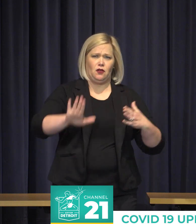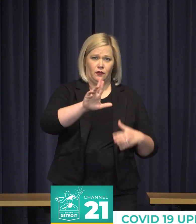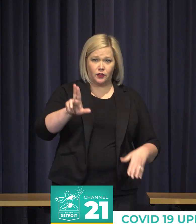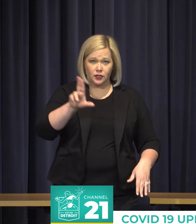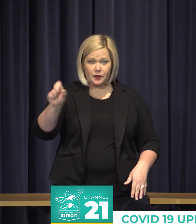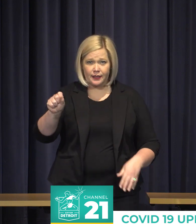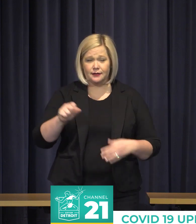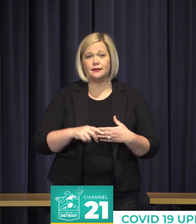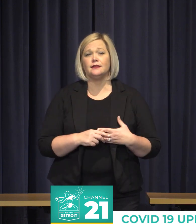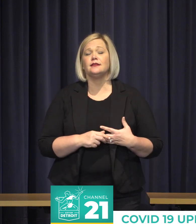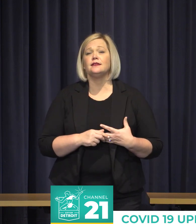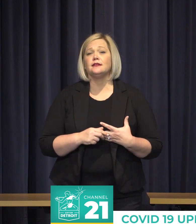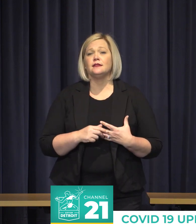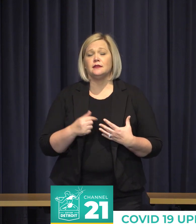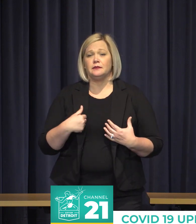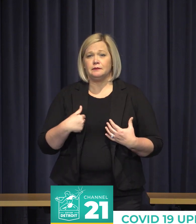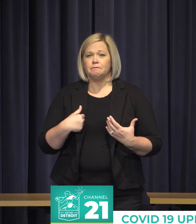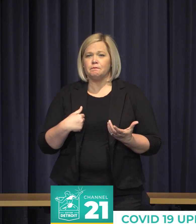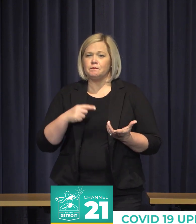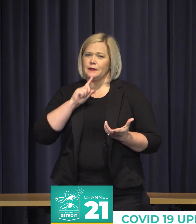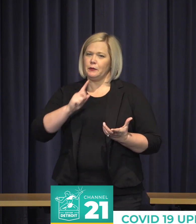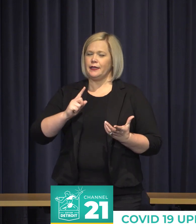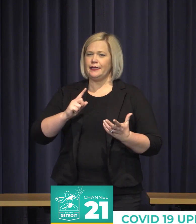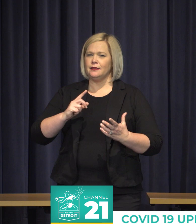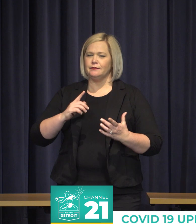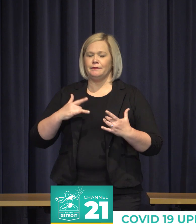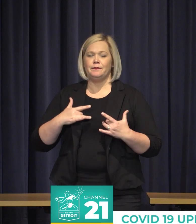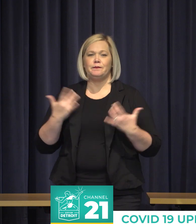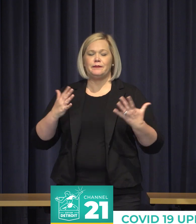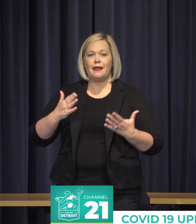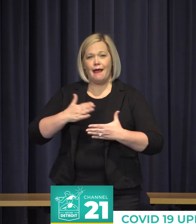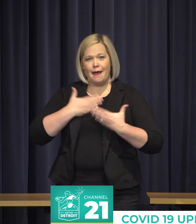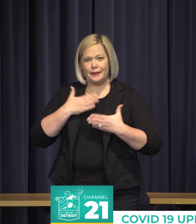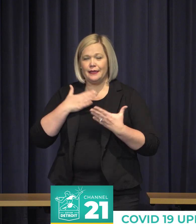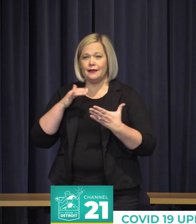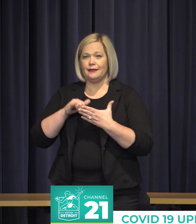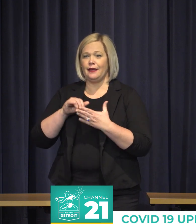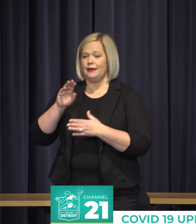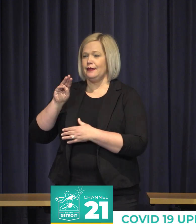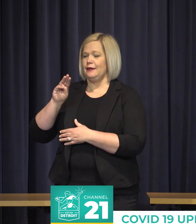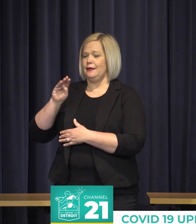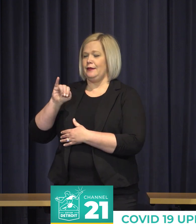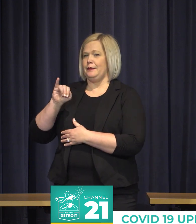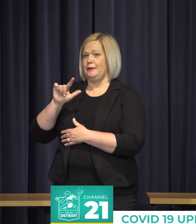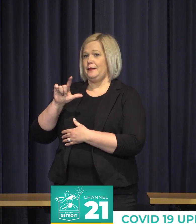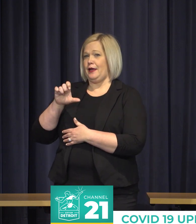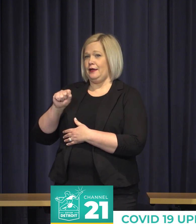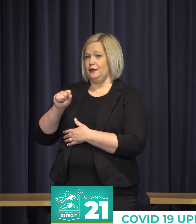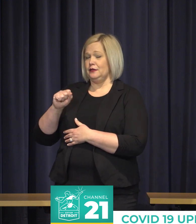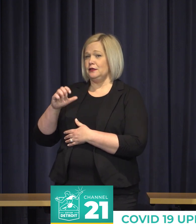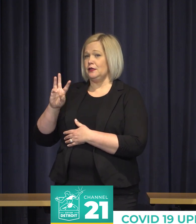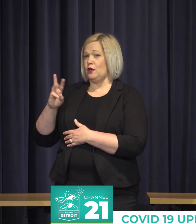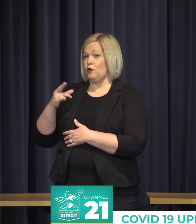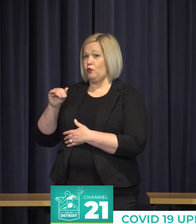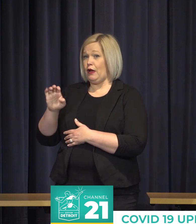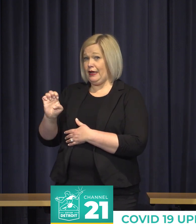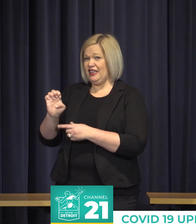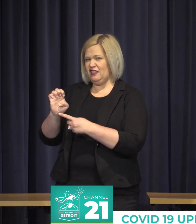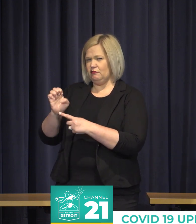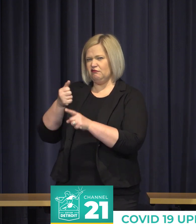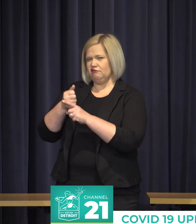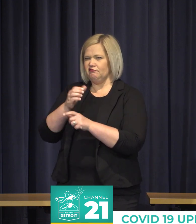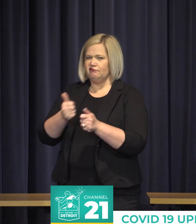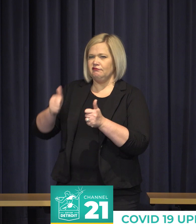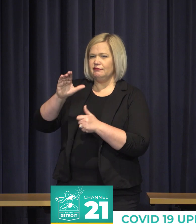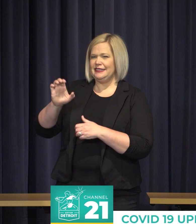country. I'm really pleased with the fact that Miles White, the CEO of Abbott Laboratories,